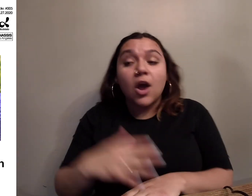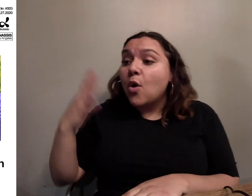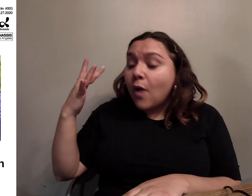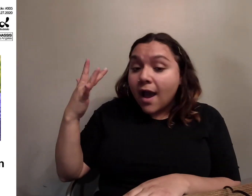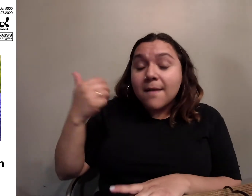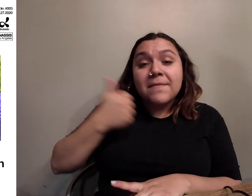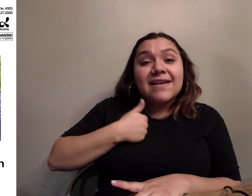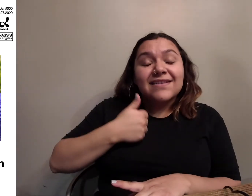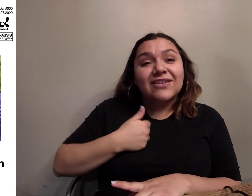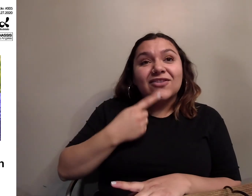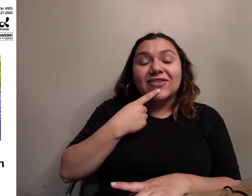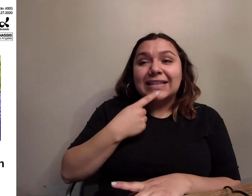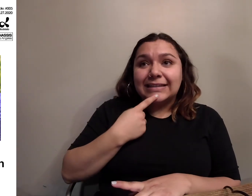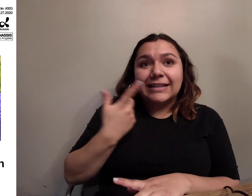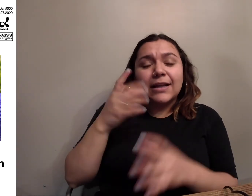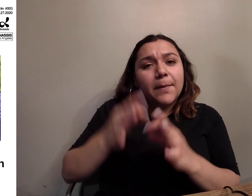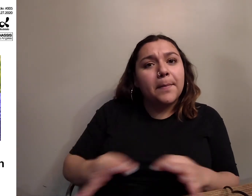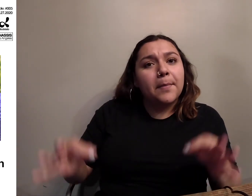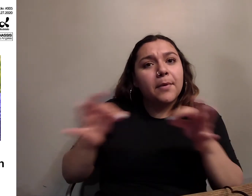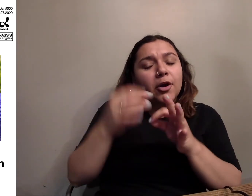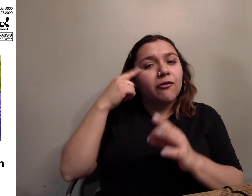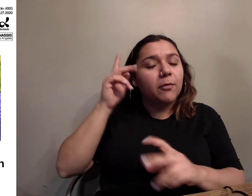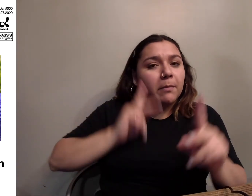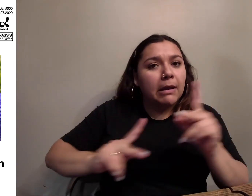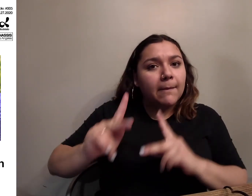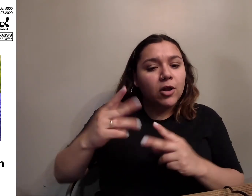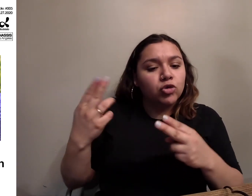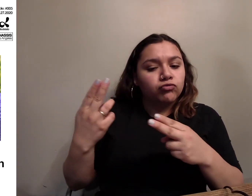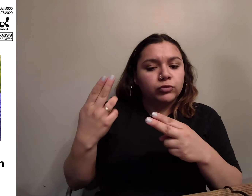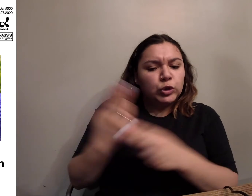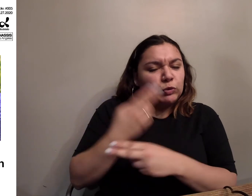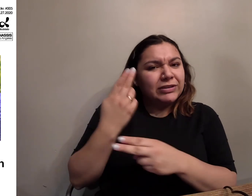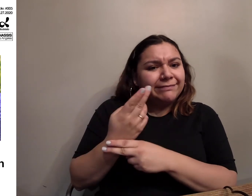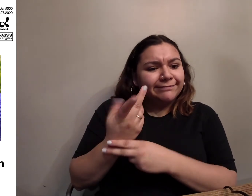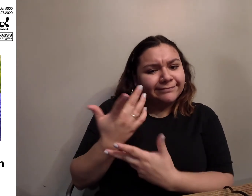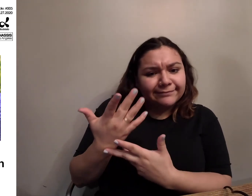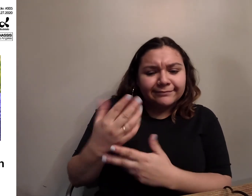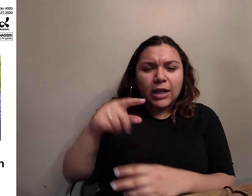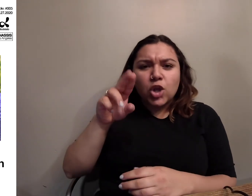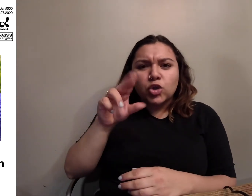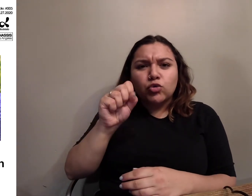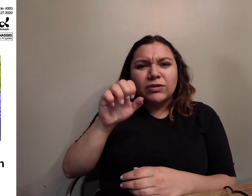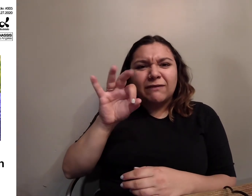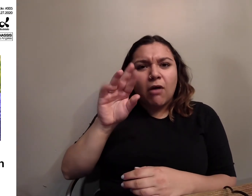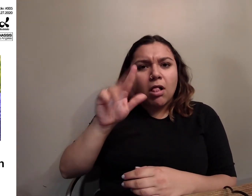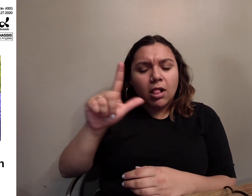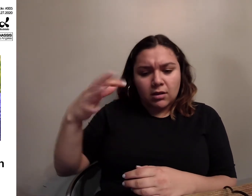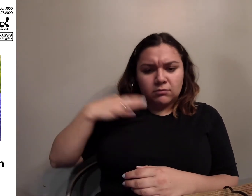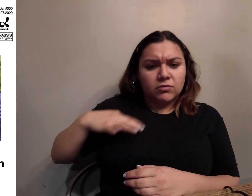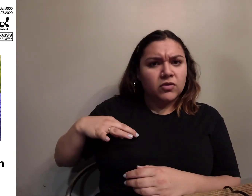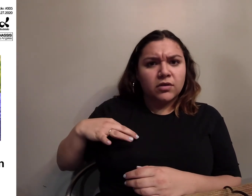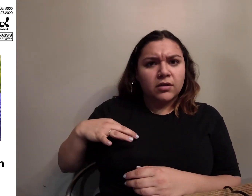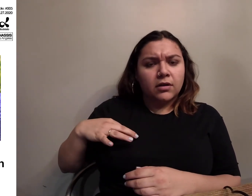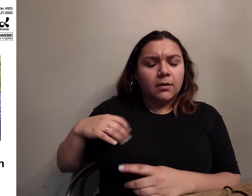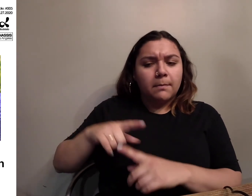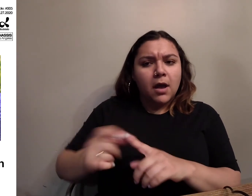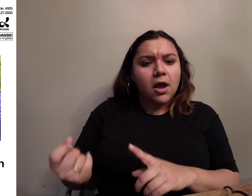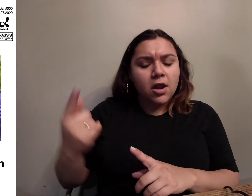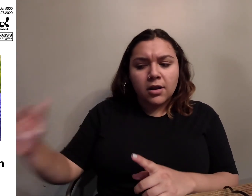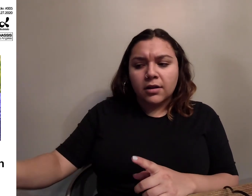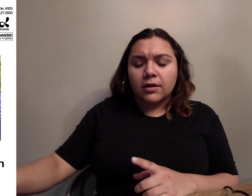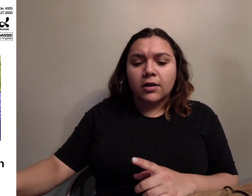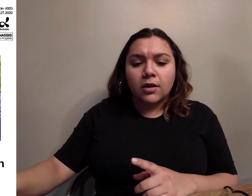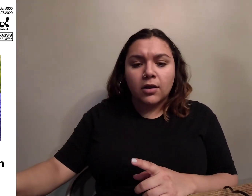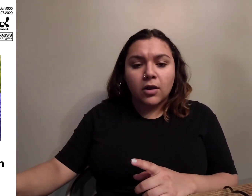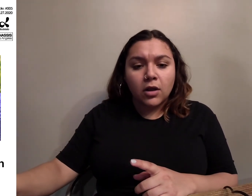would say I think it's important for them to use it in a useful way. And I would not tie useful